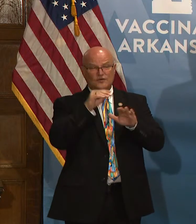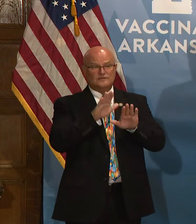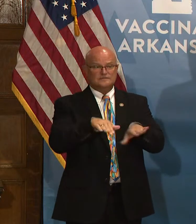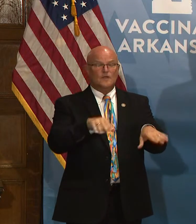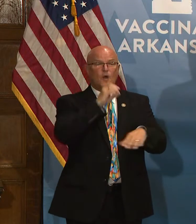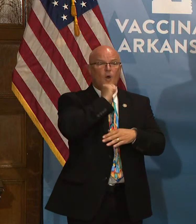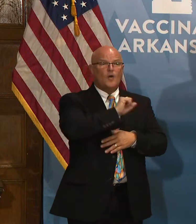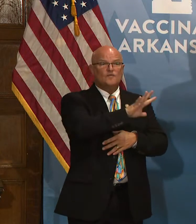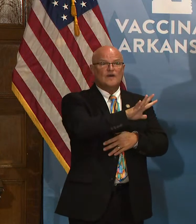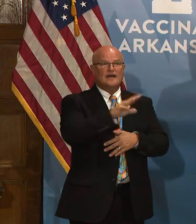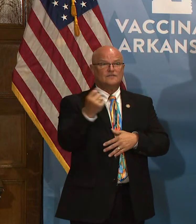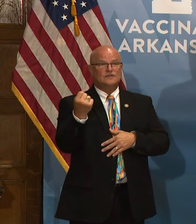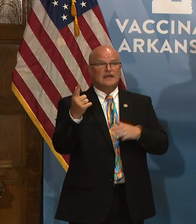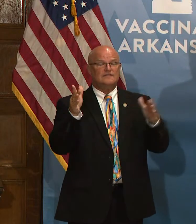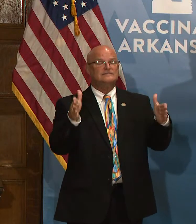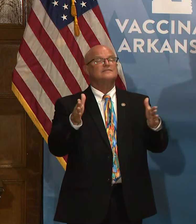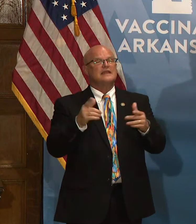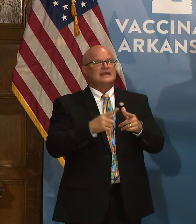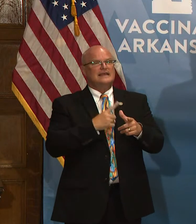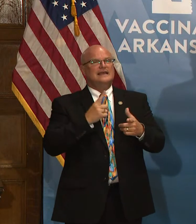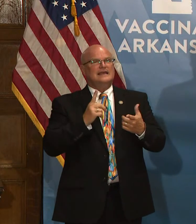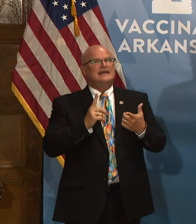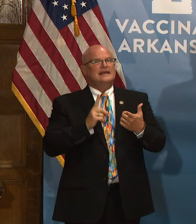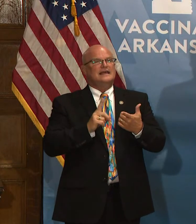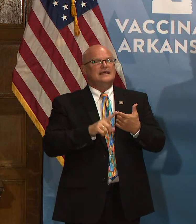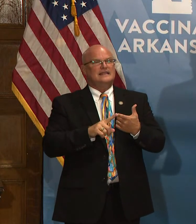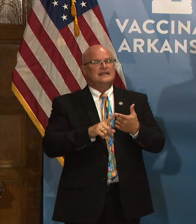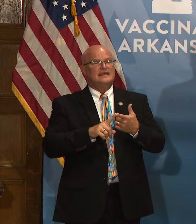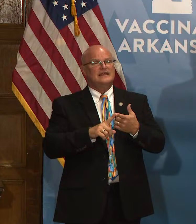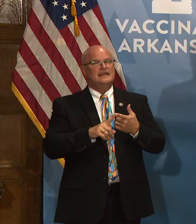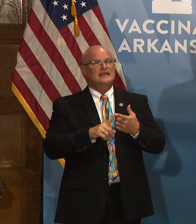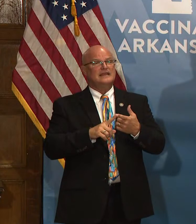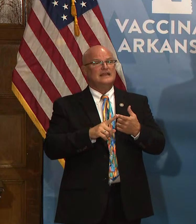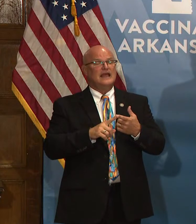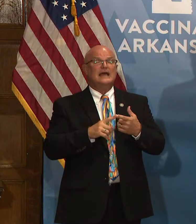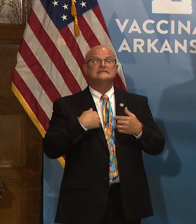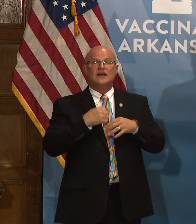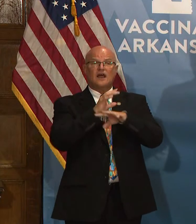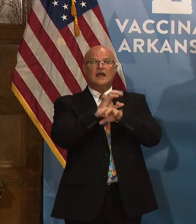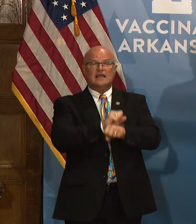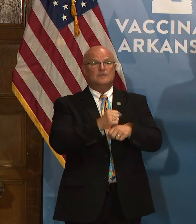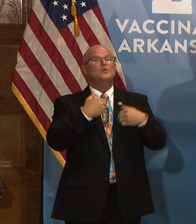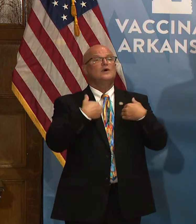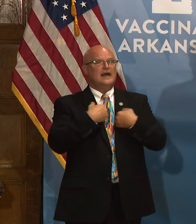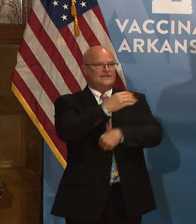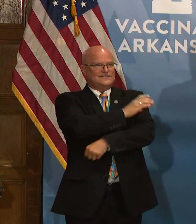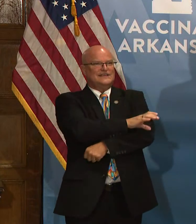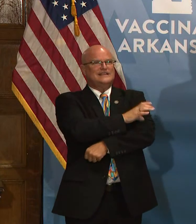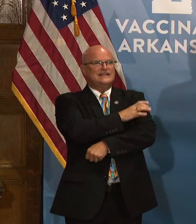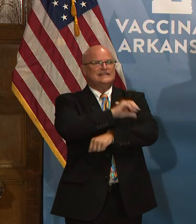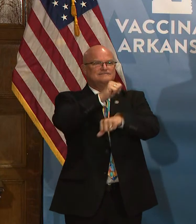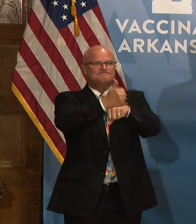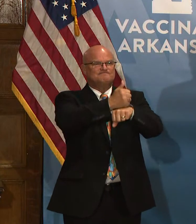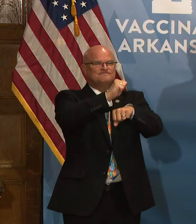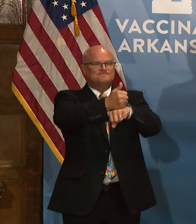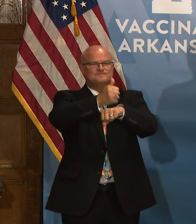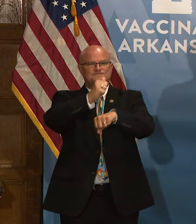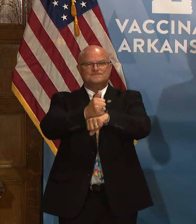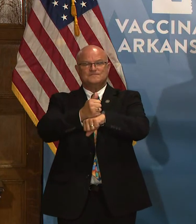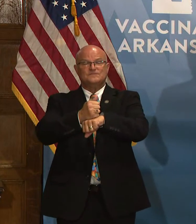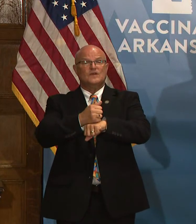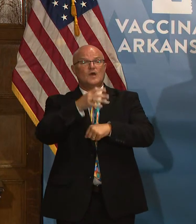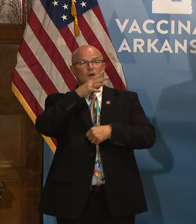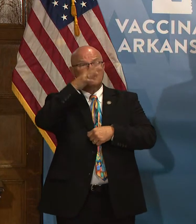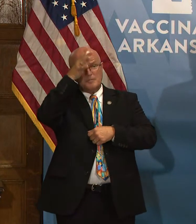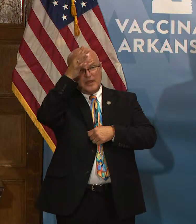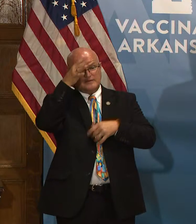younger age, then as it has been our custom, we will have clinics out there for